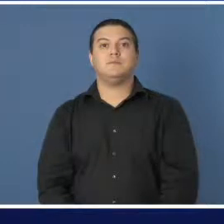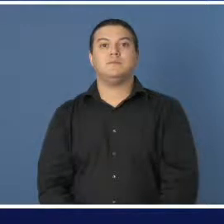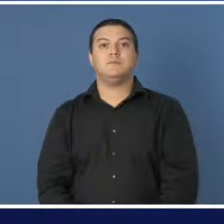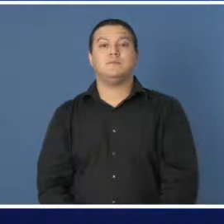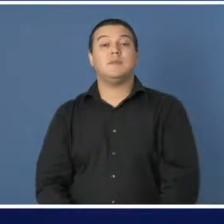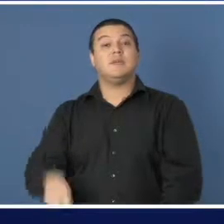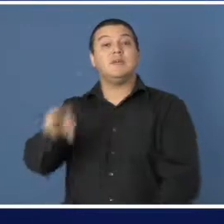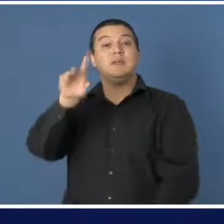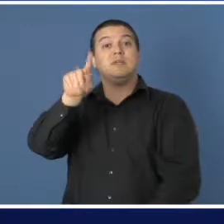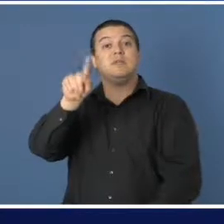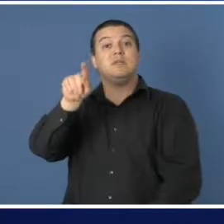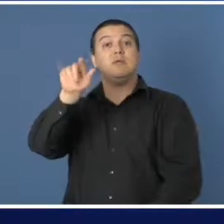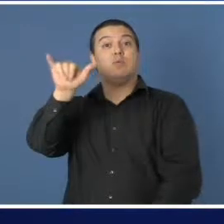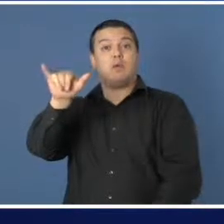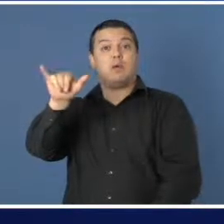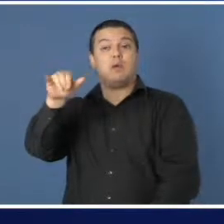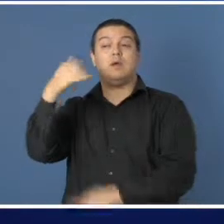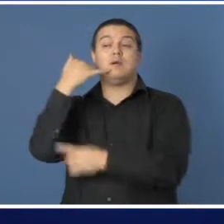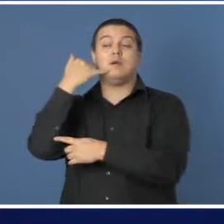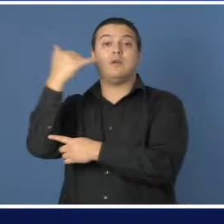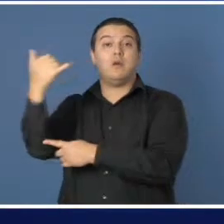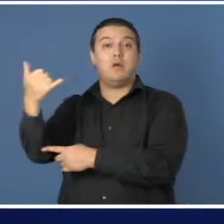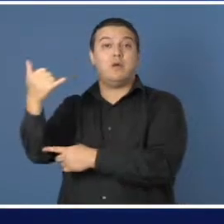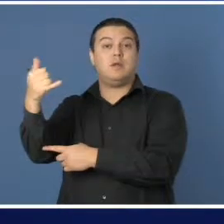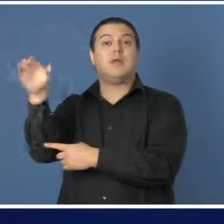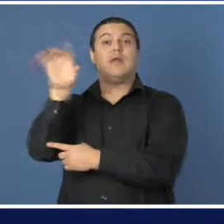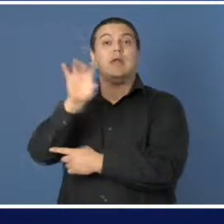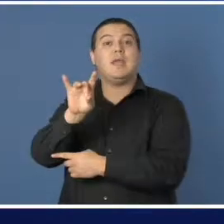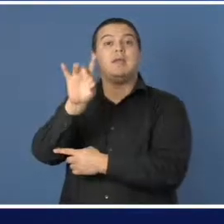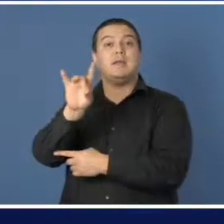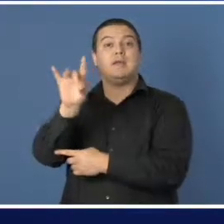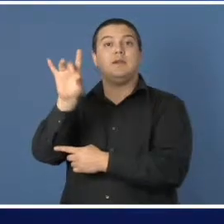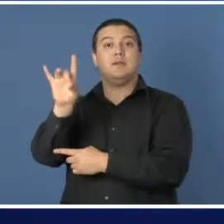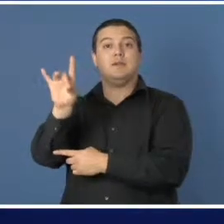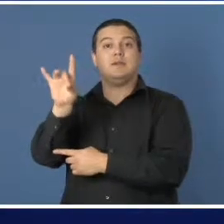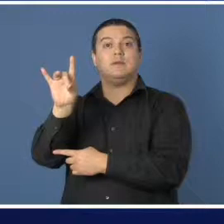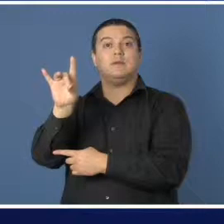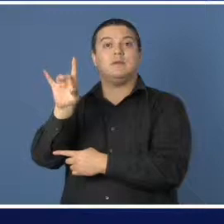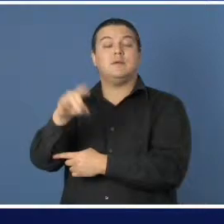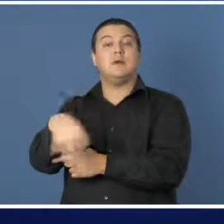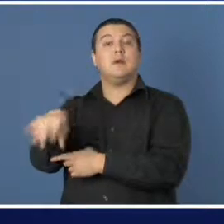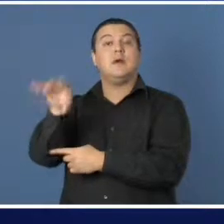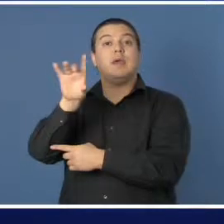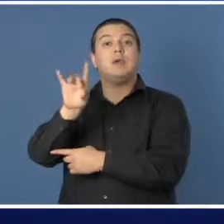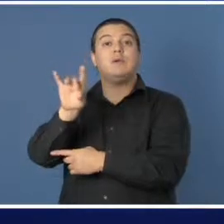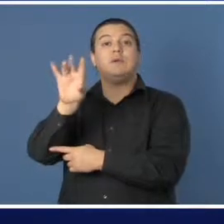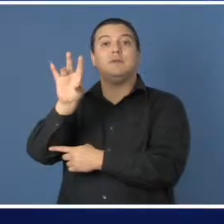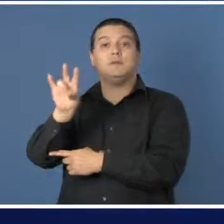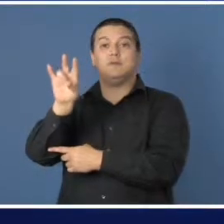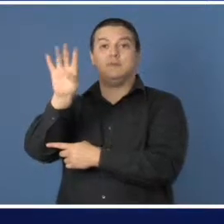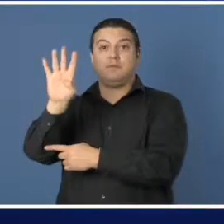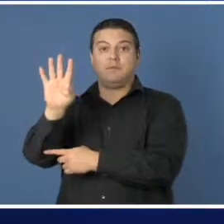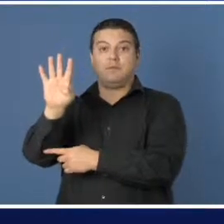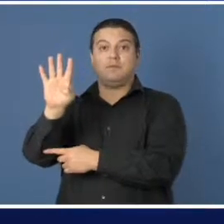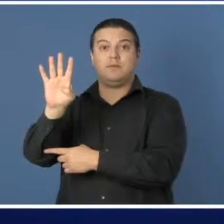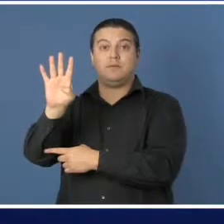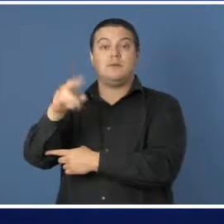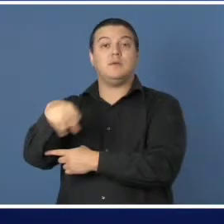TTY users can call 888-874